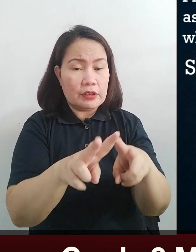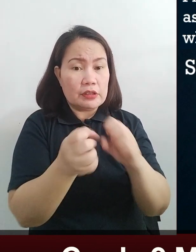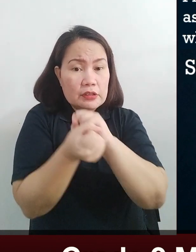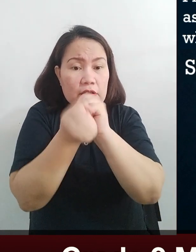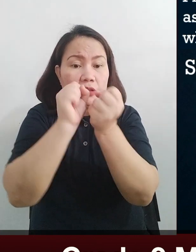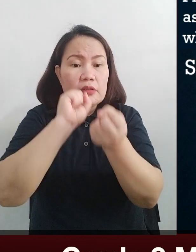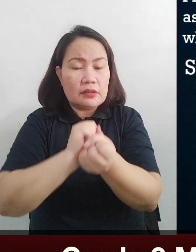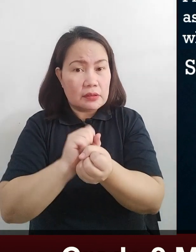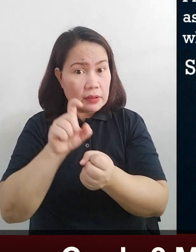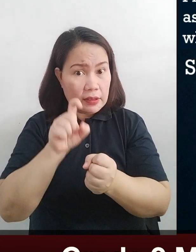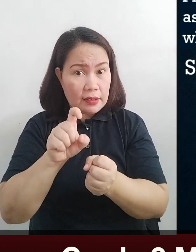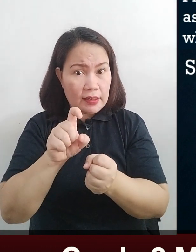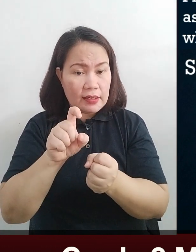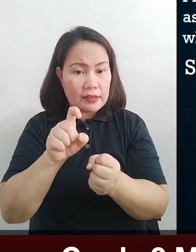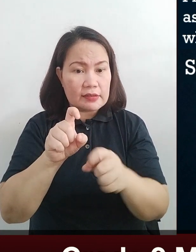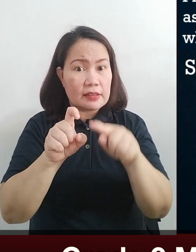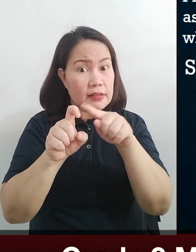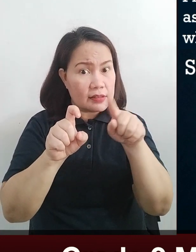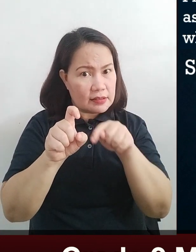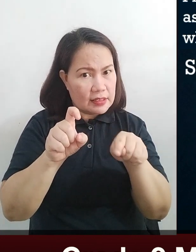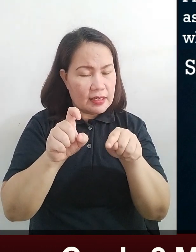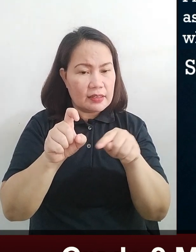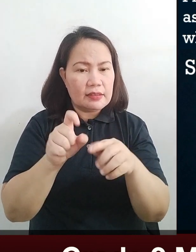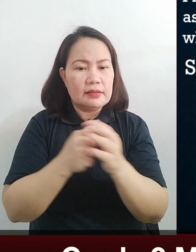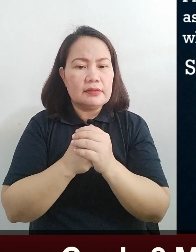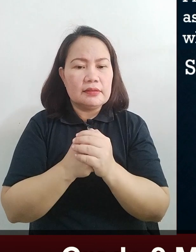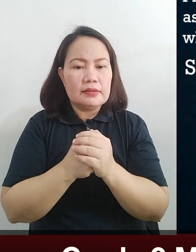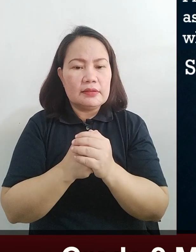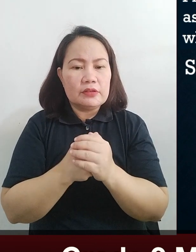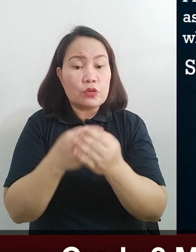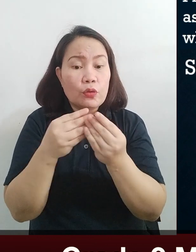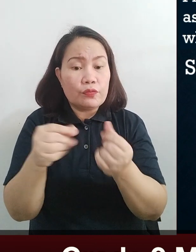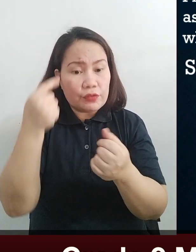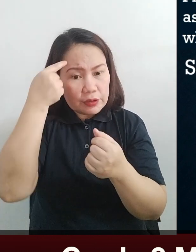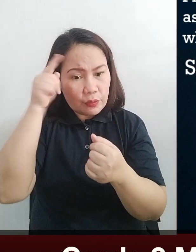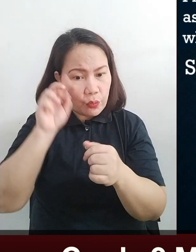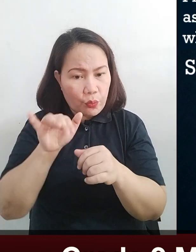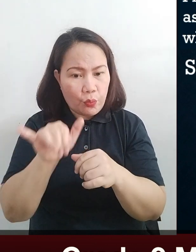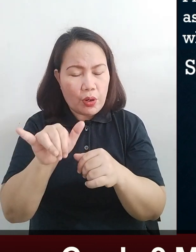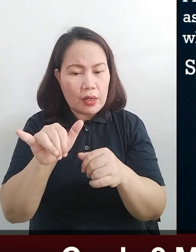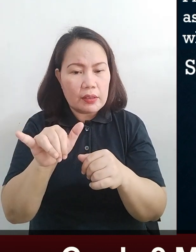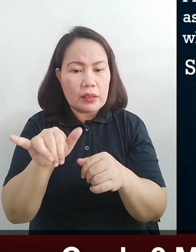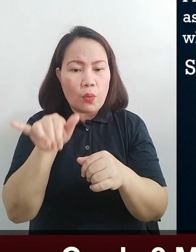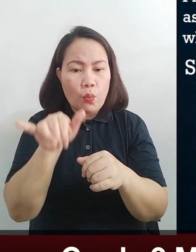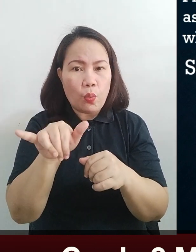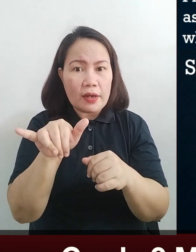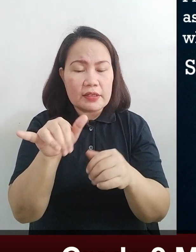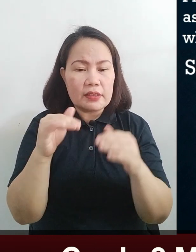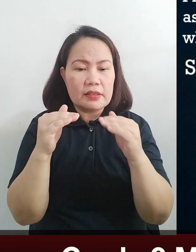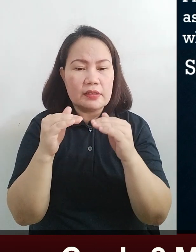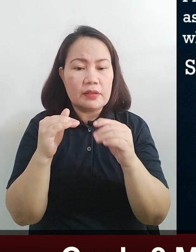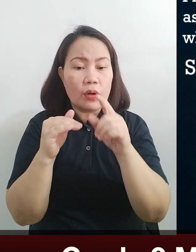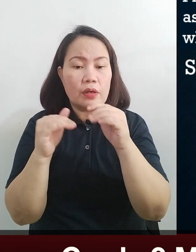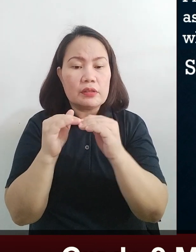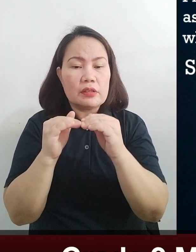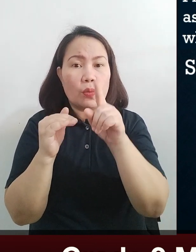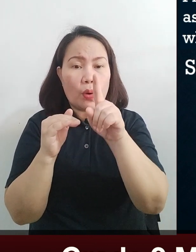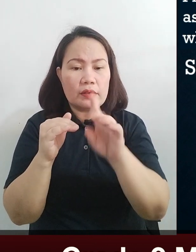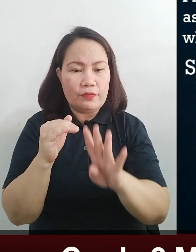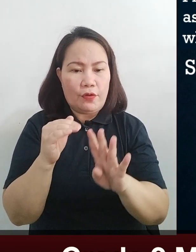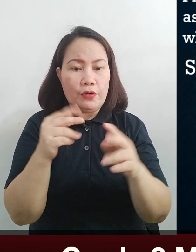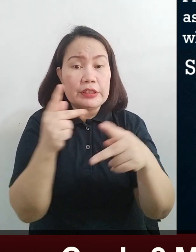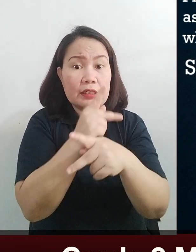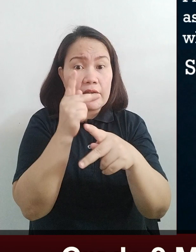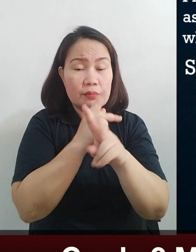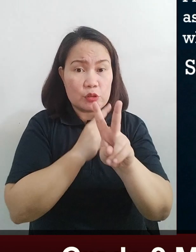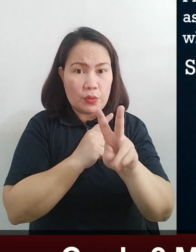natin, substitute lang natin yung value ng X sa Z dito. So, Solving for y, that is